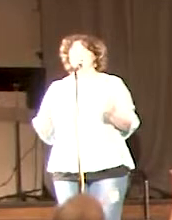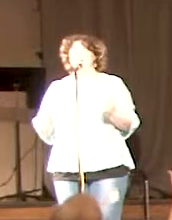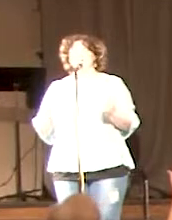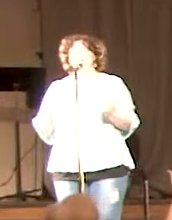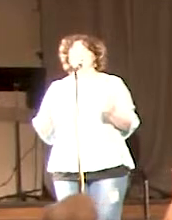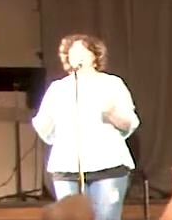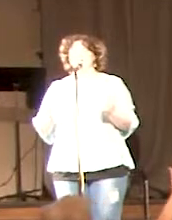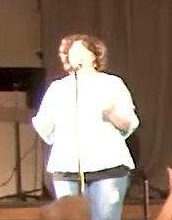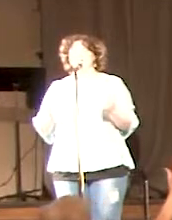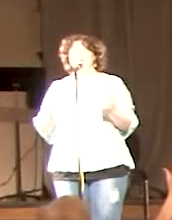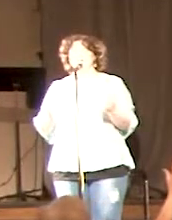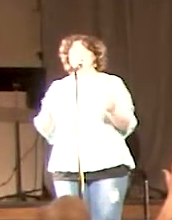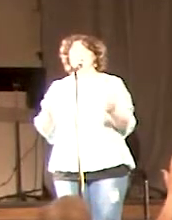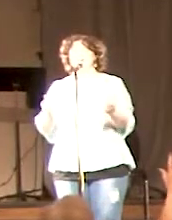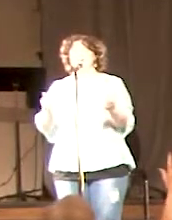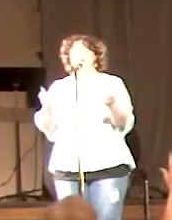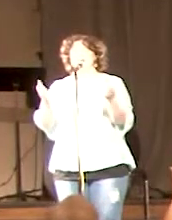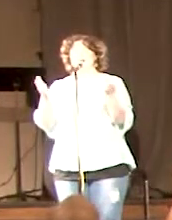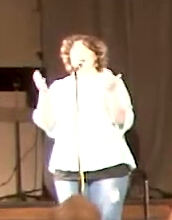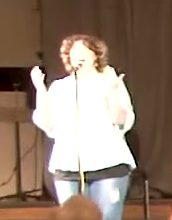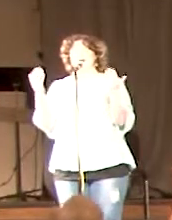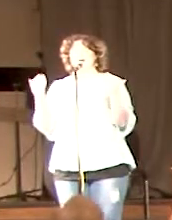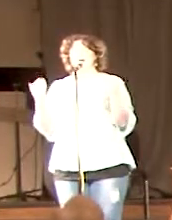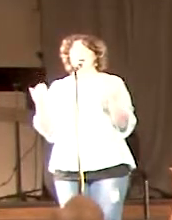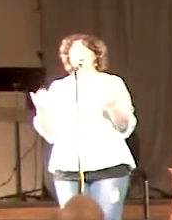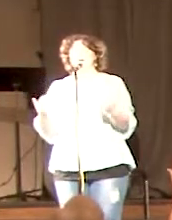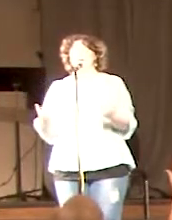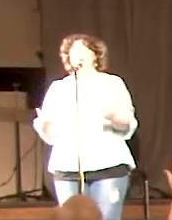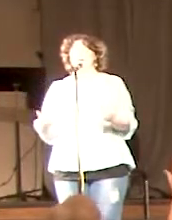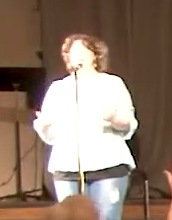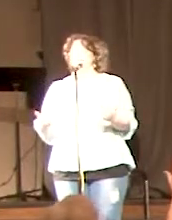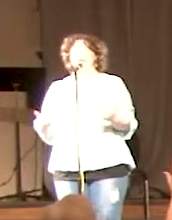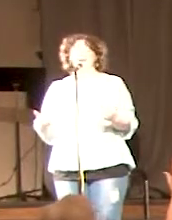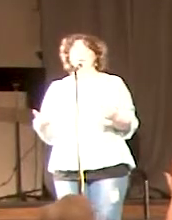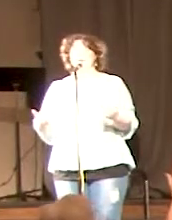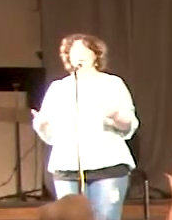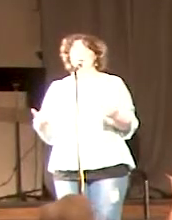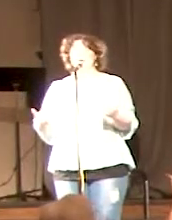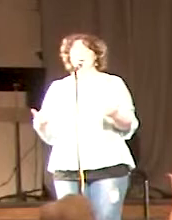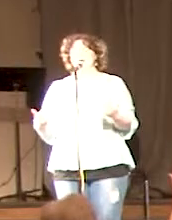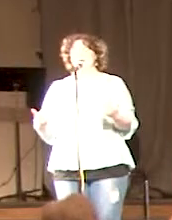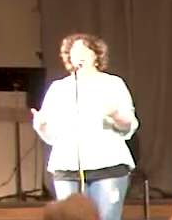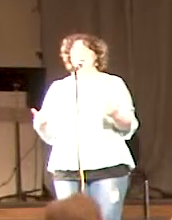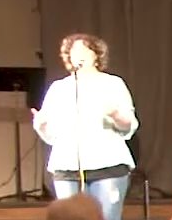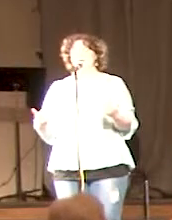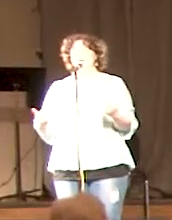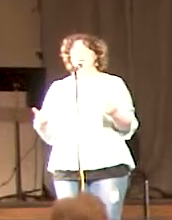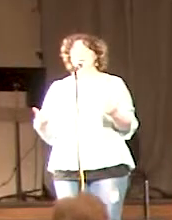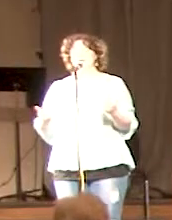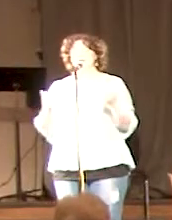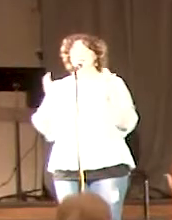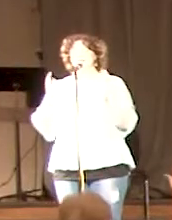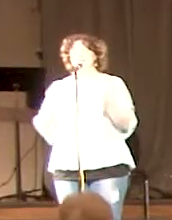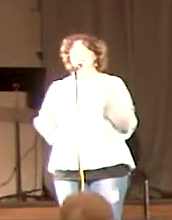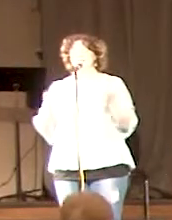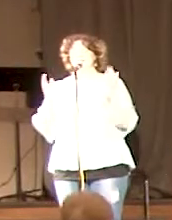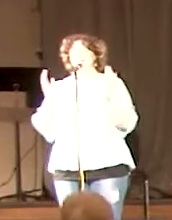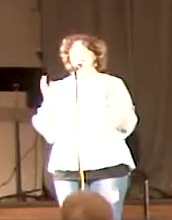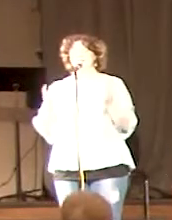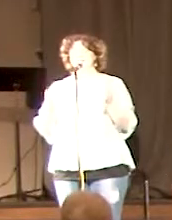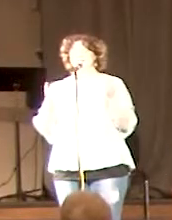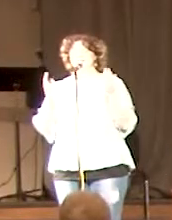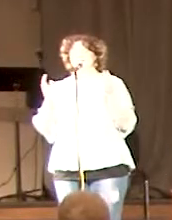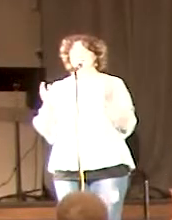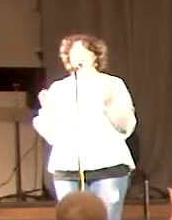let, never gonna let me down. And you're never gonna let, never